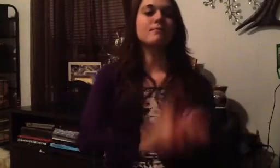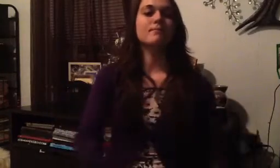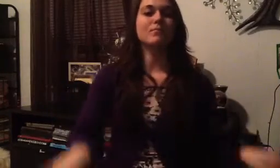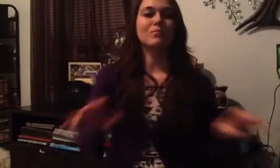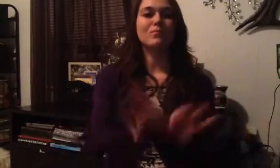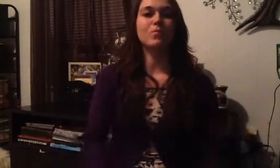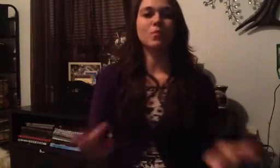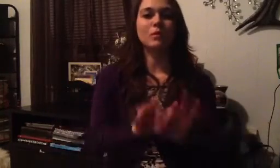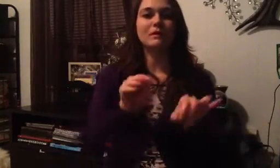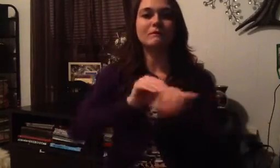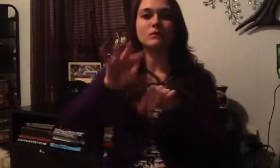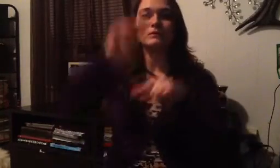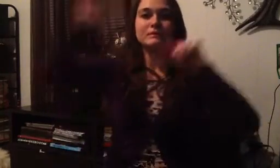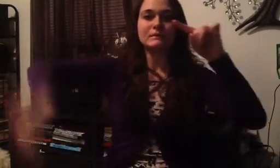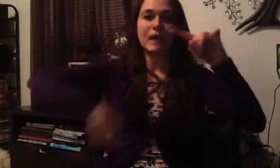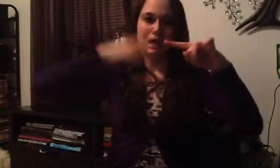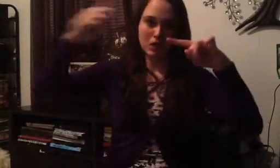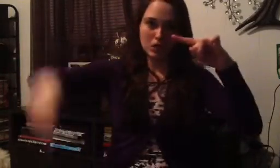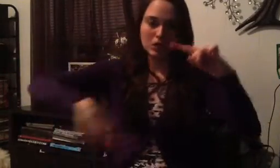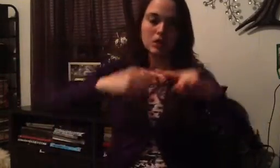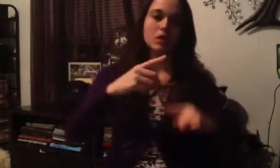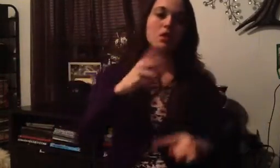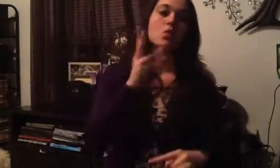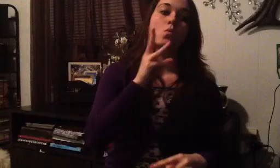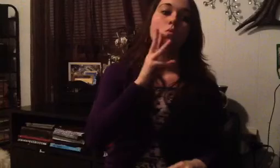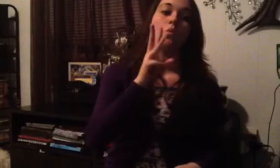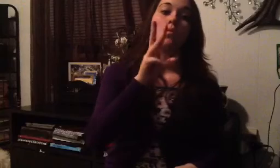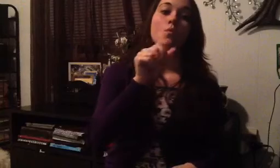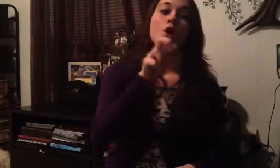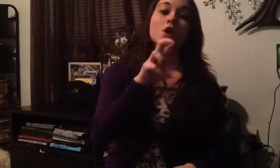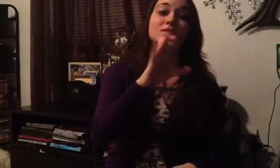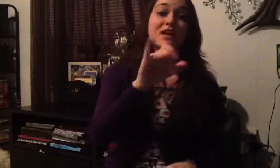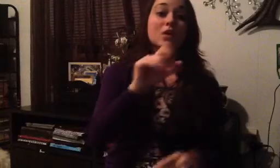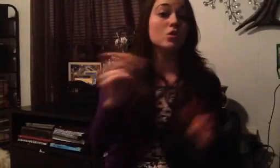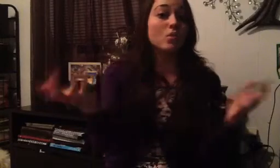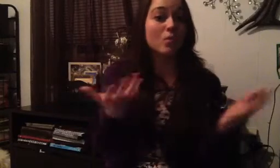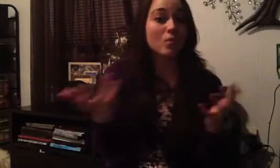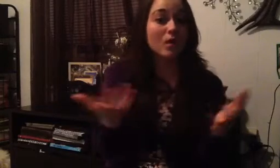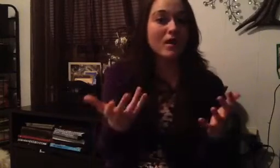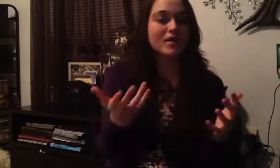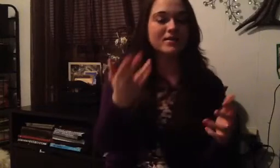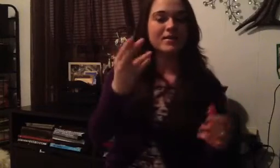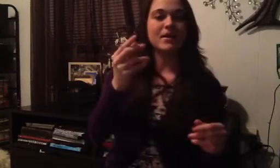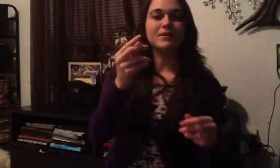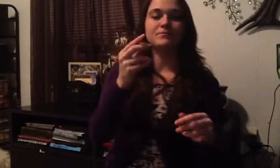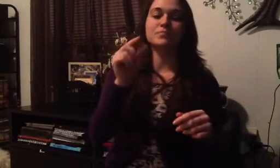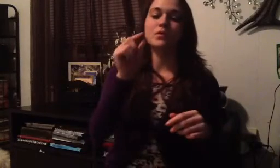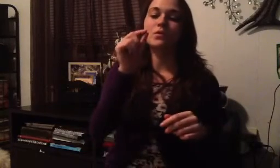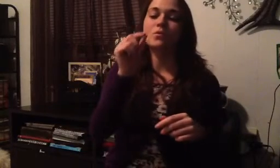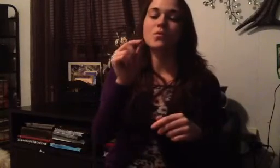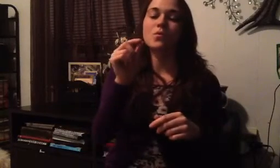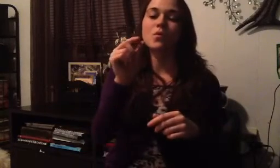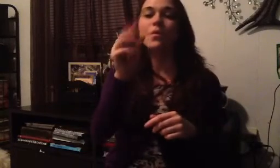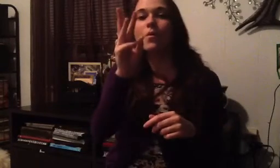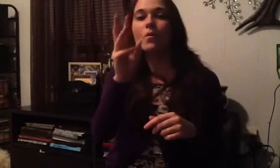The water cycle is the adventurous journey that water takes through the oceans, atmosphere, and land, driven by the sun.